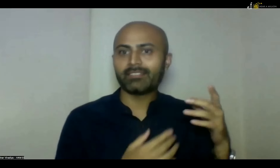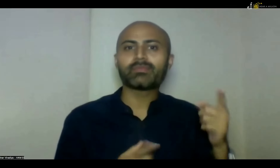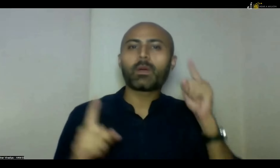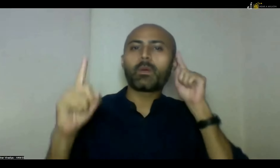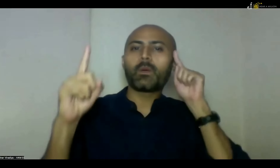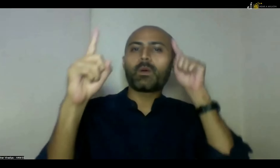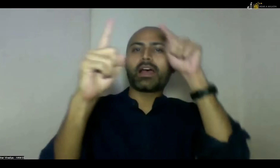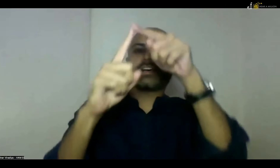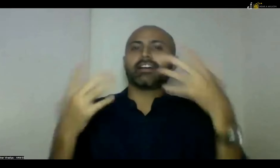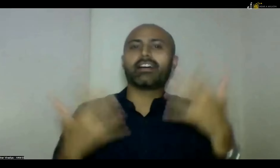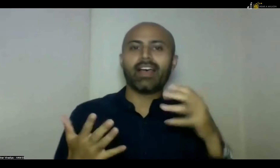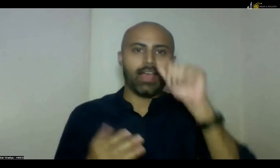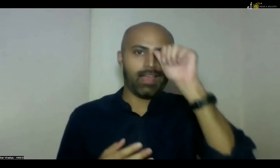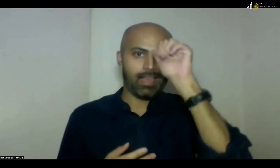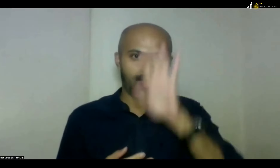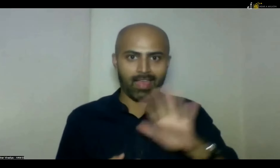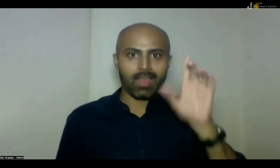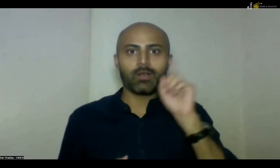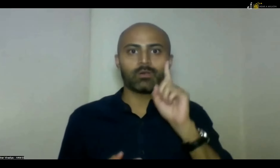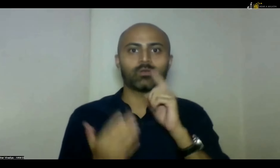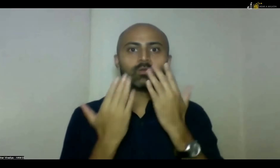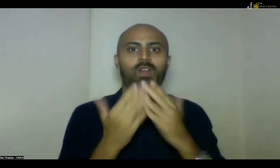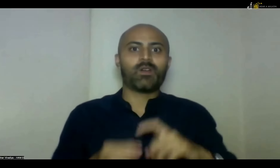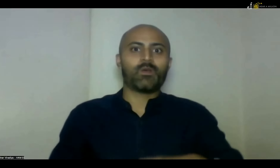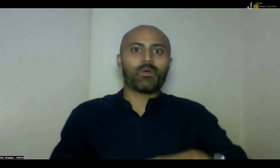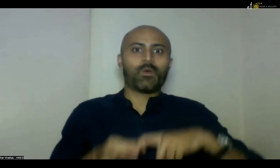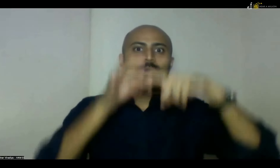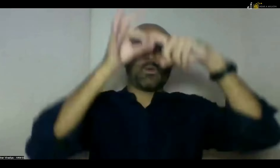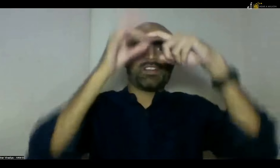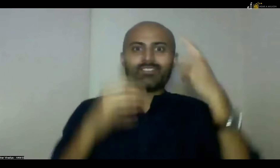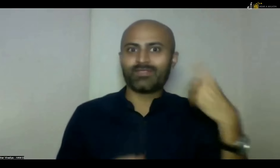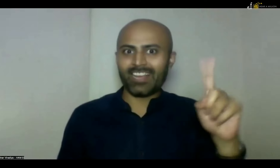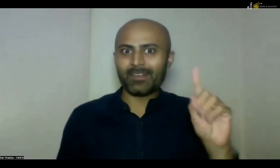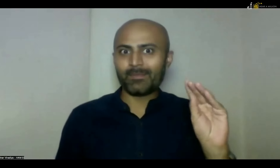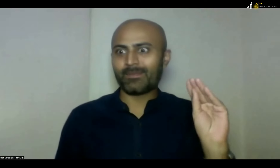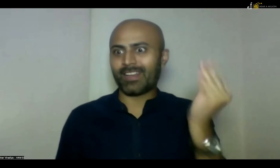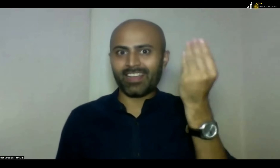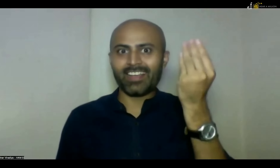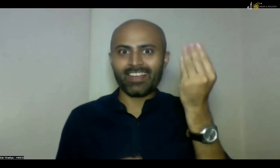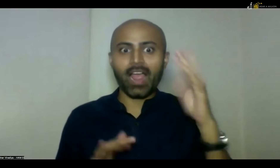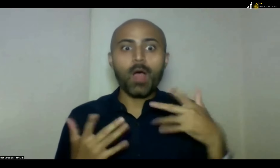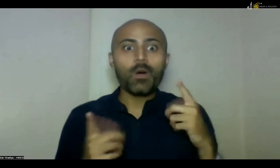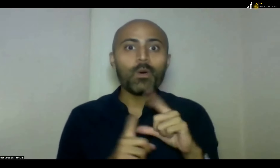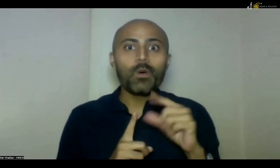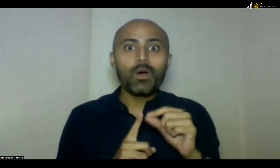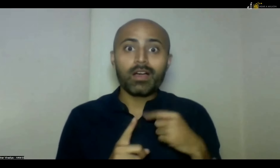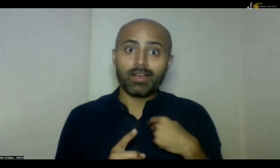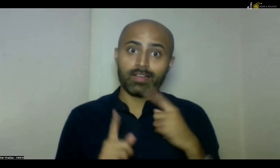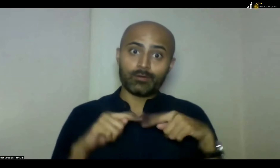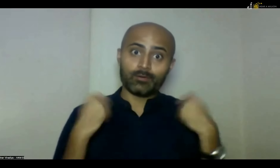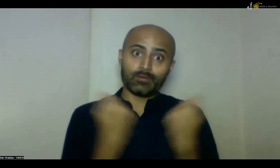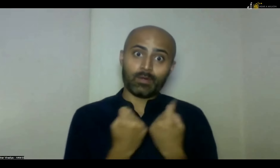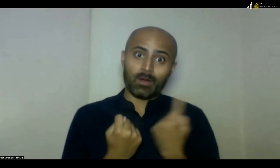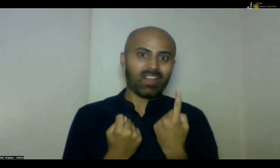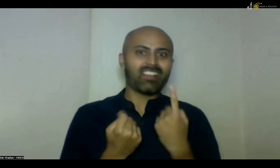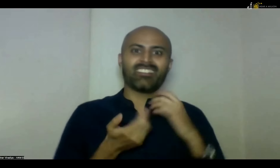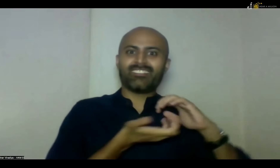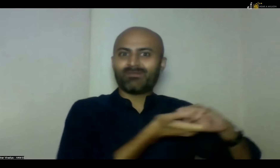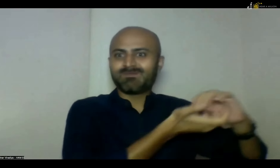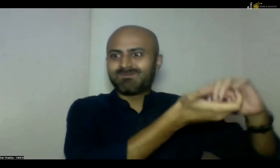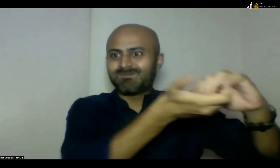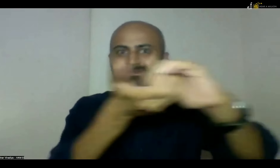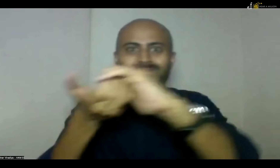for joining our sessions and giving us the presentation so that we can get the quality education for our deaf students here